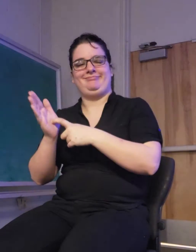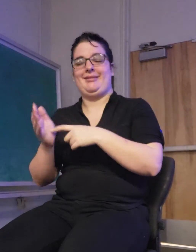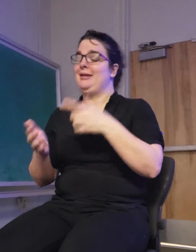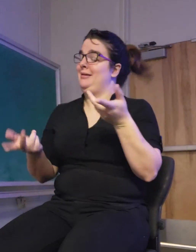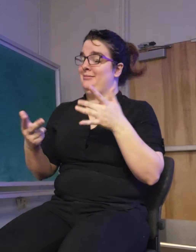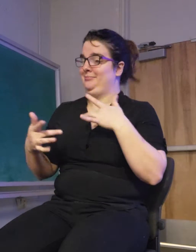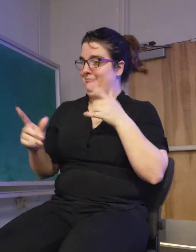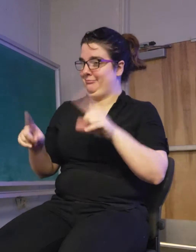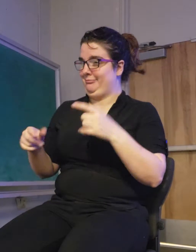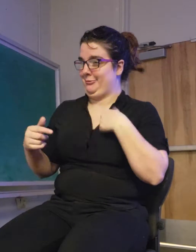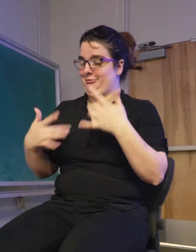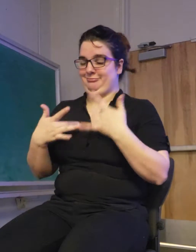Oh, press the wrong button.